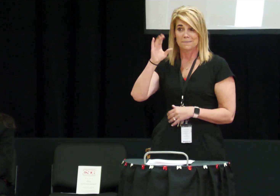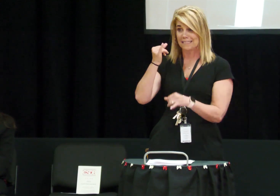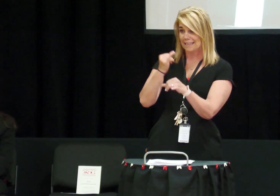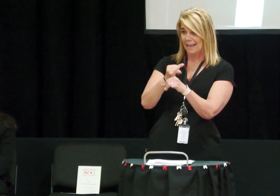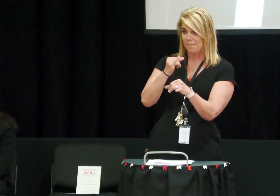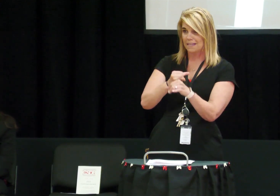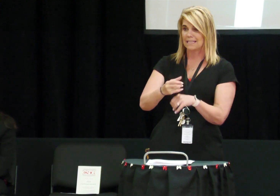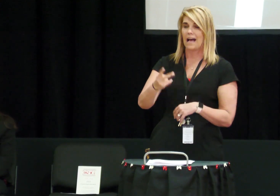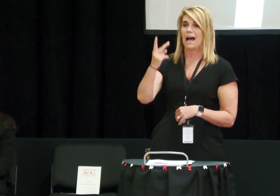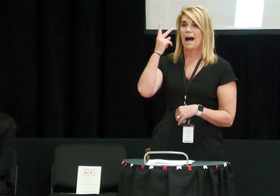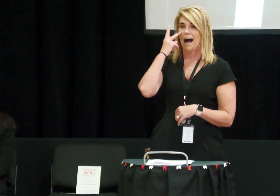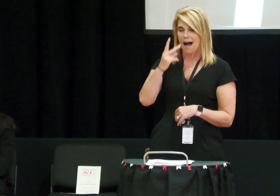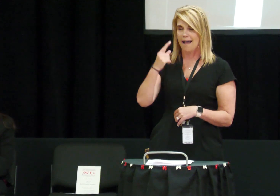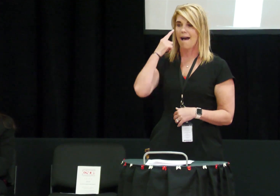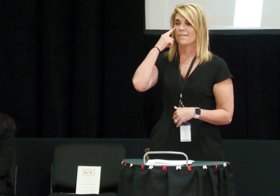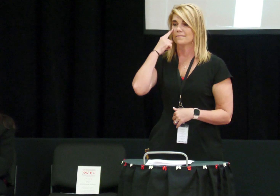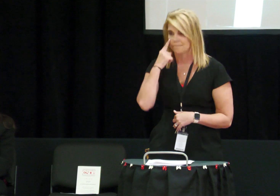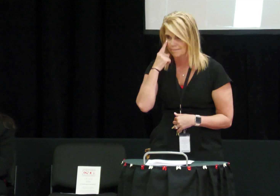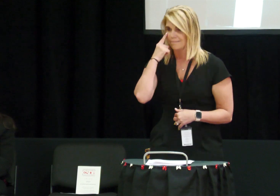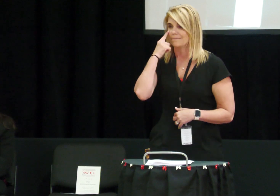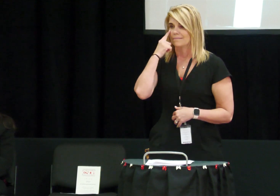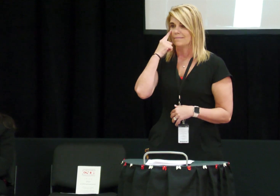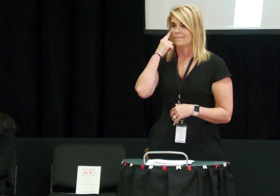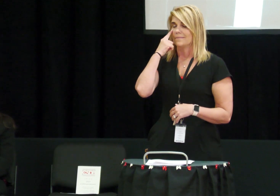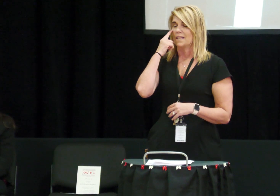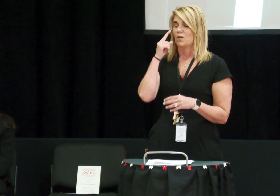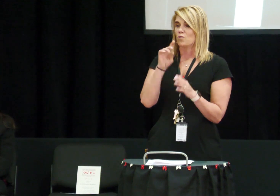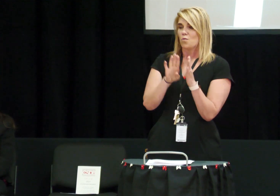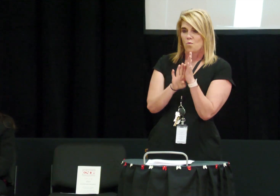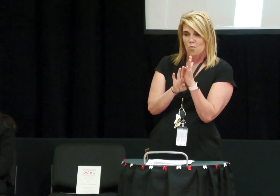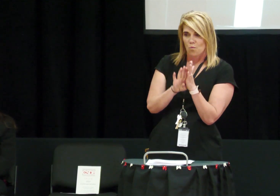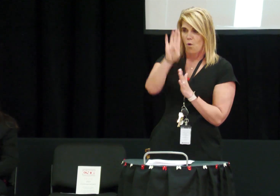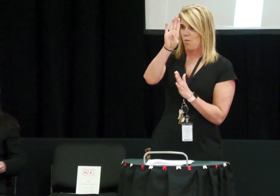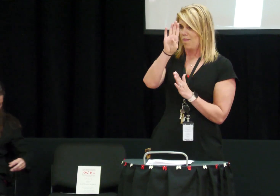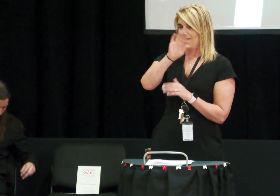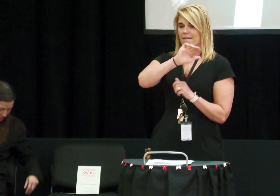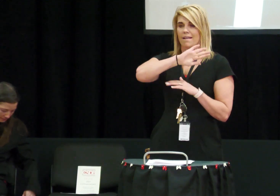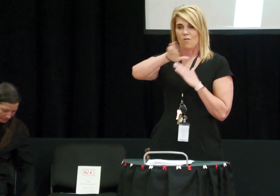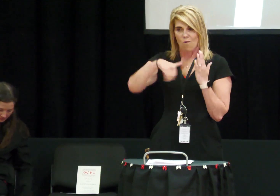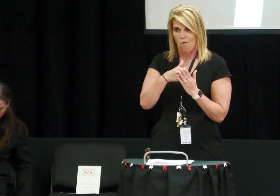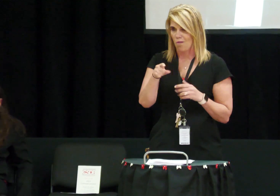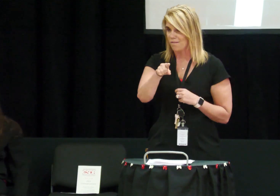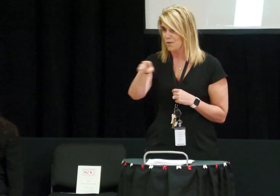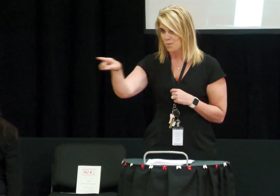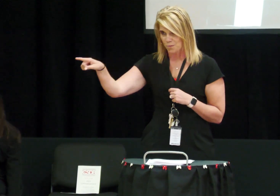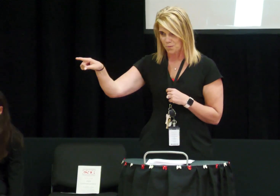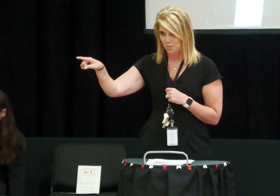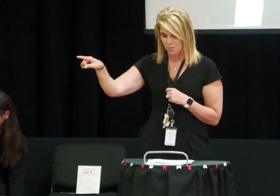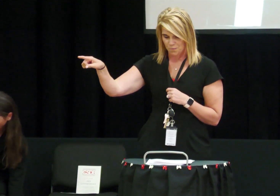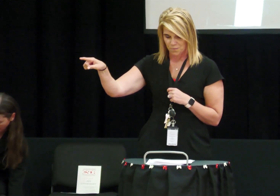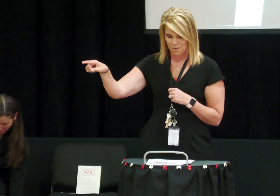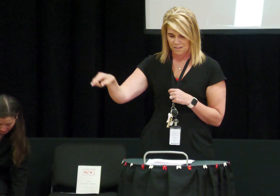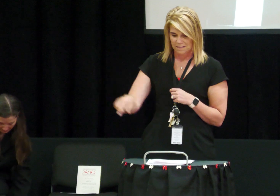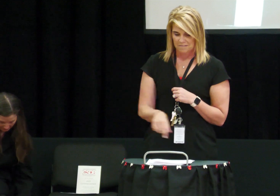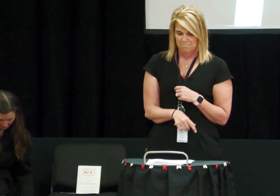Your years here at CSDB, I have seen growth in each and every one of